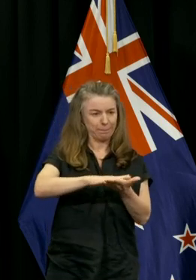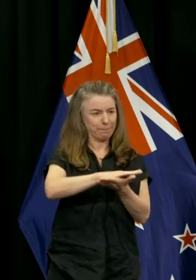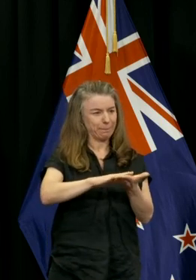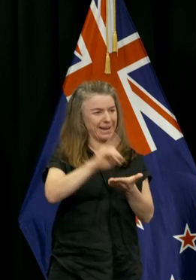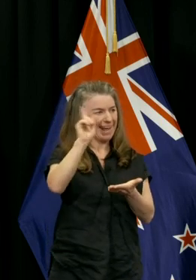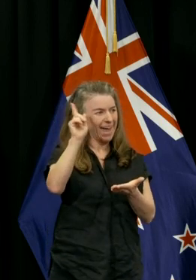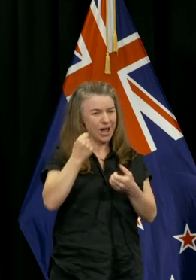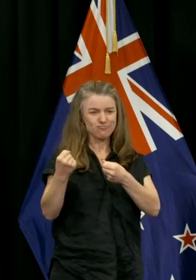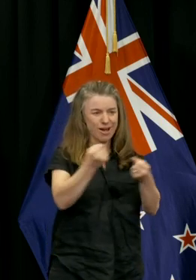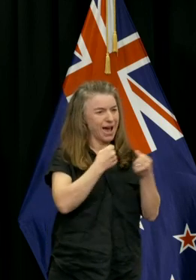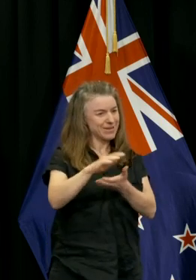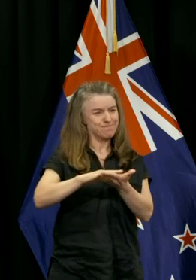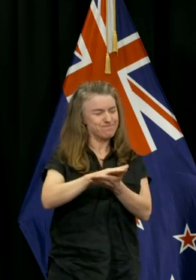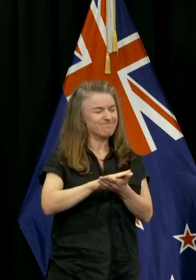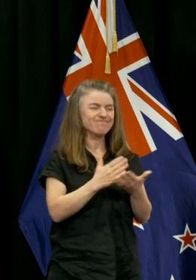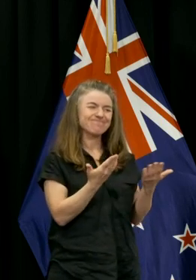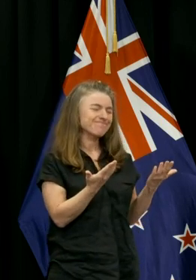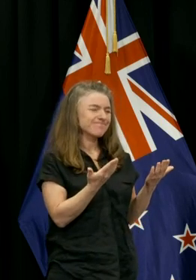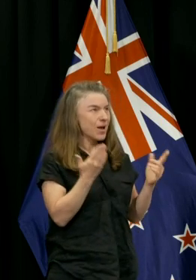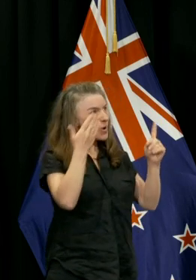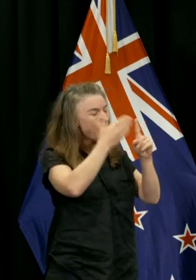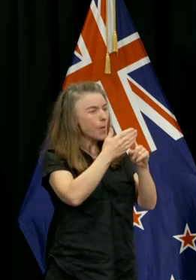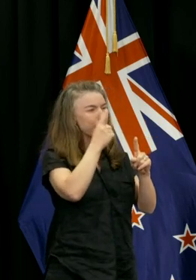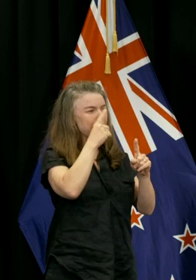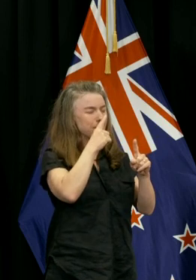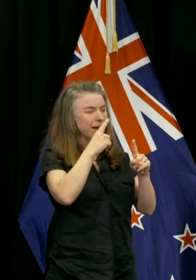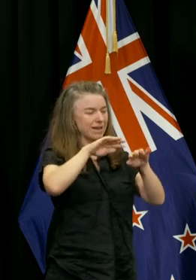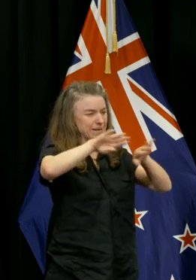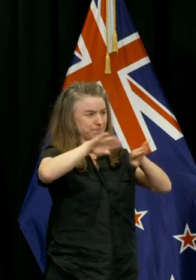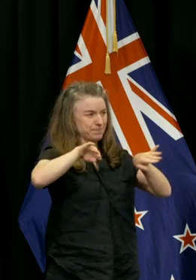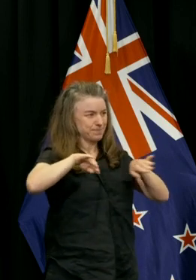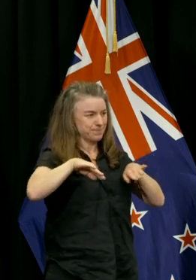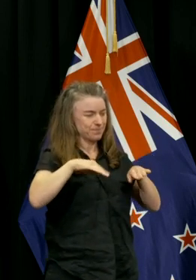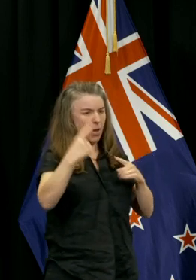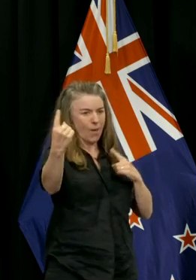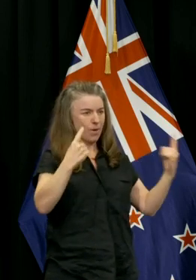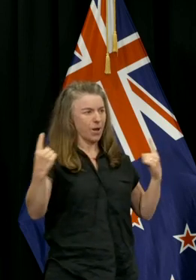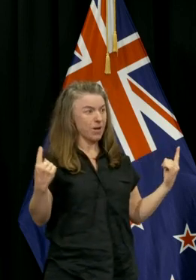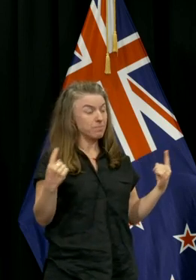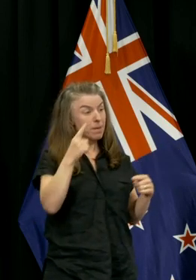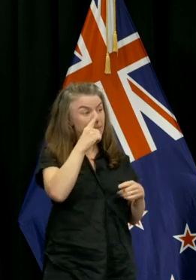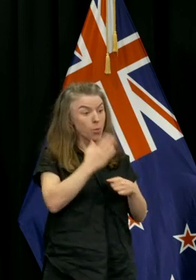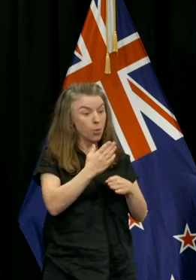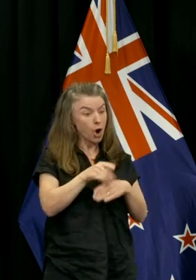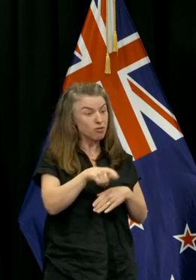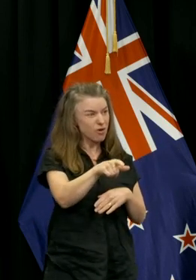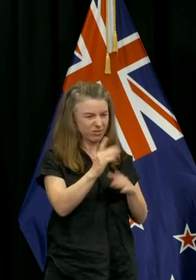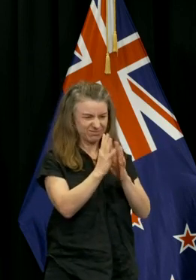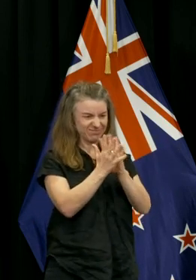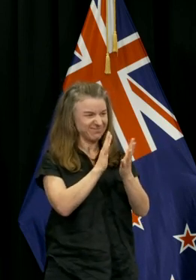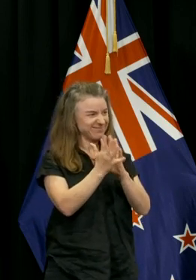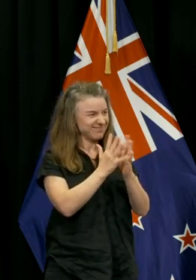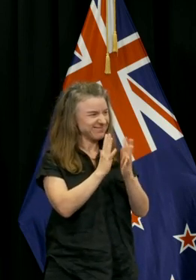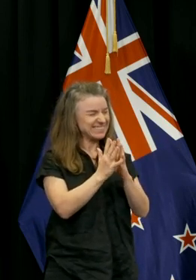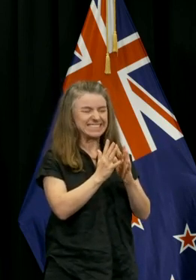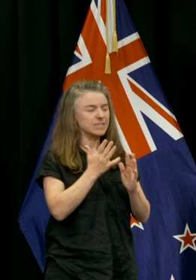limit their contact with one another, and so that includes people who would otherwise be working in construction or road working. They're ultimately still